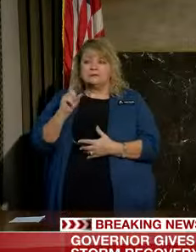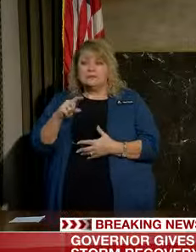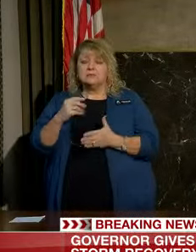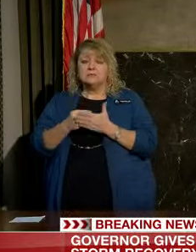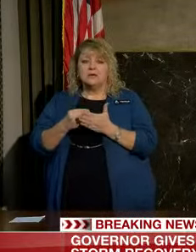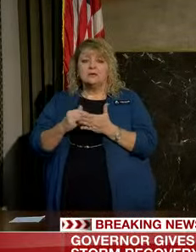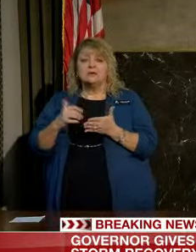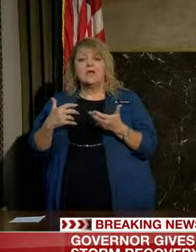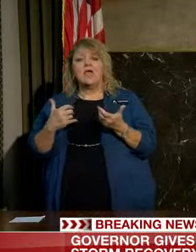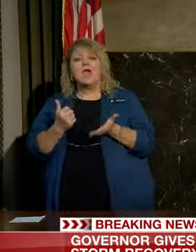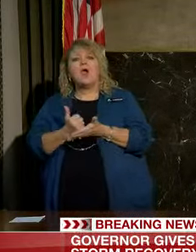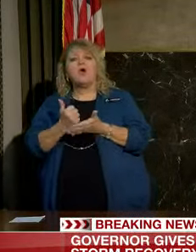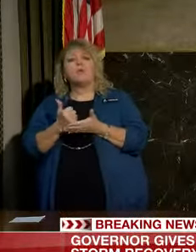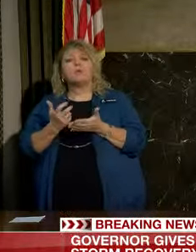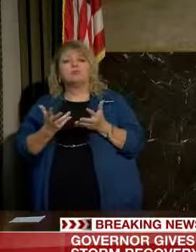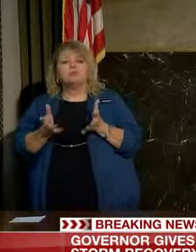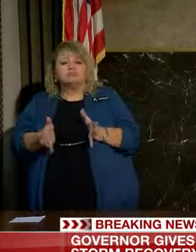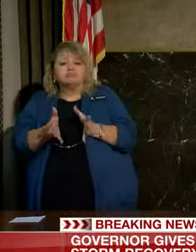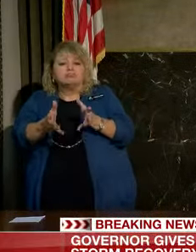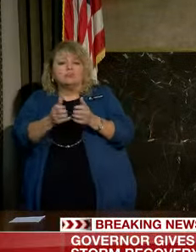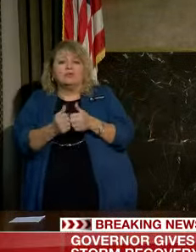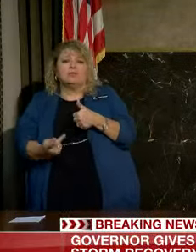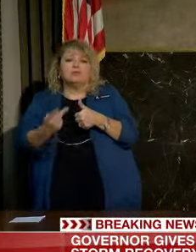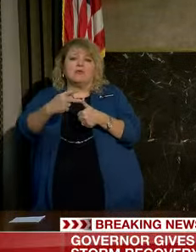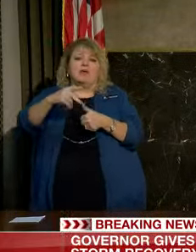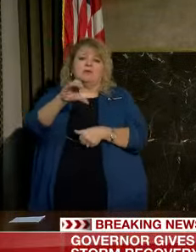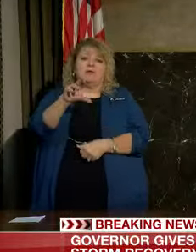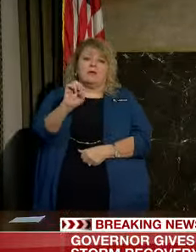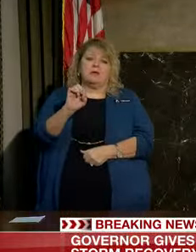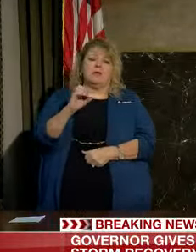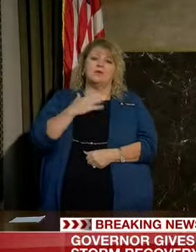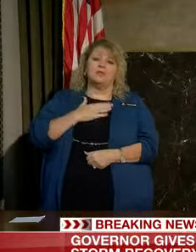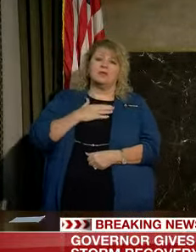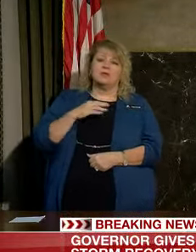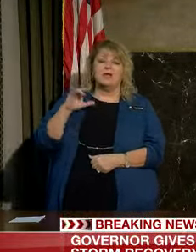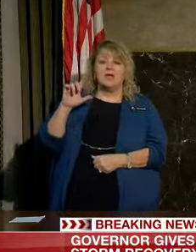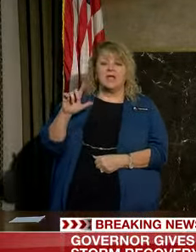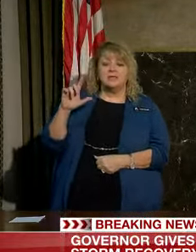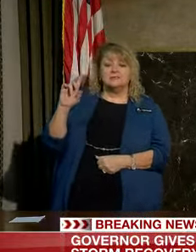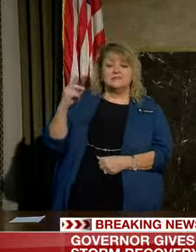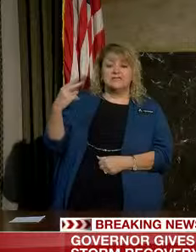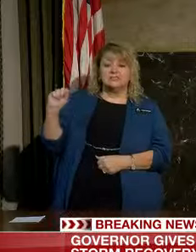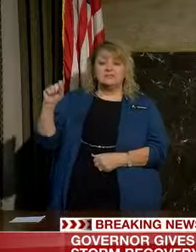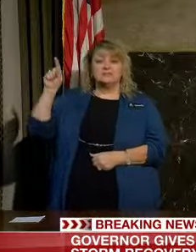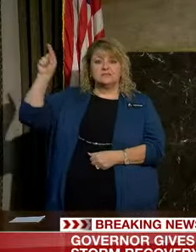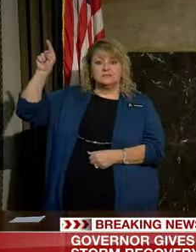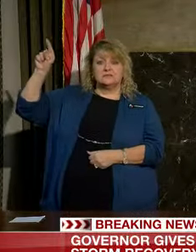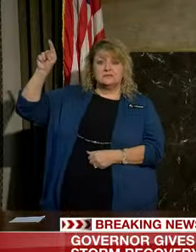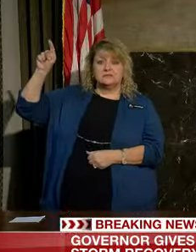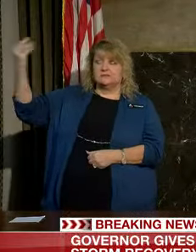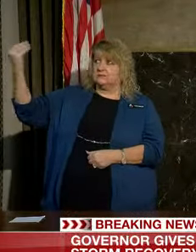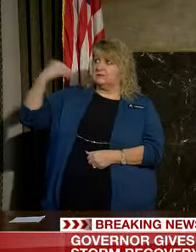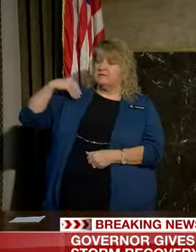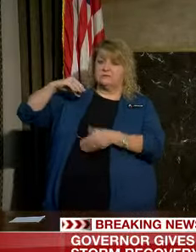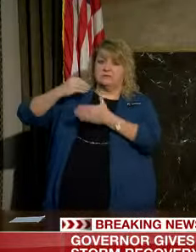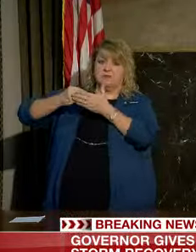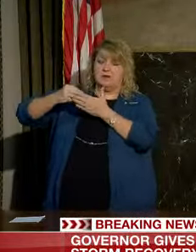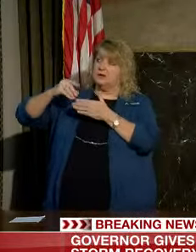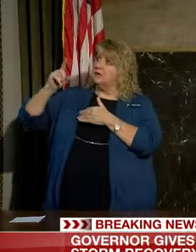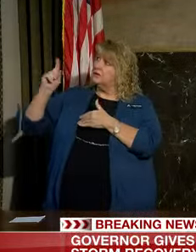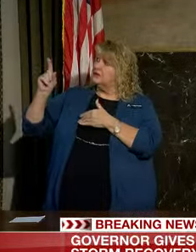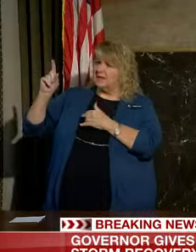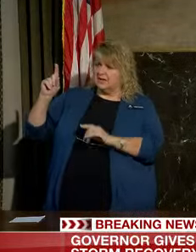help bolster primary care, and we're very appreciative of federal HHS for granting that money.